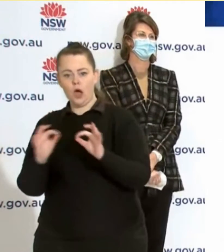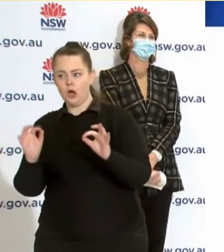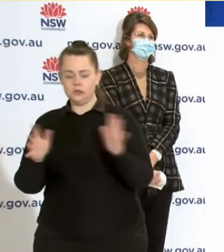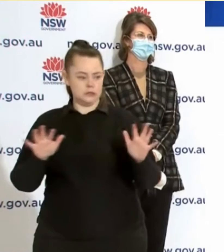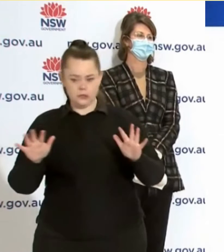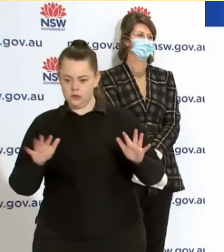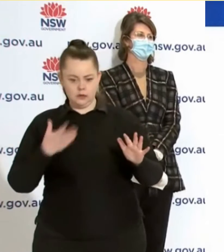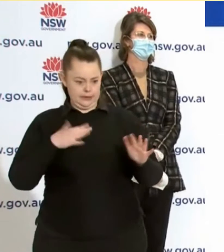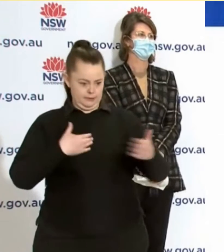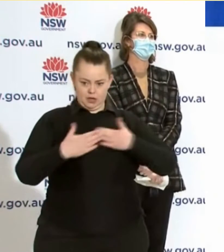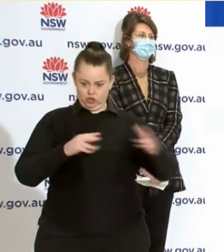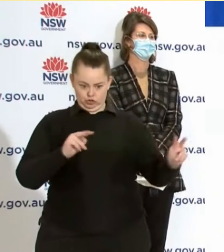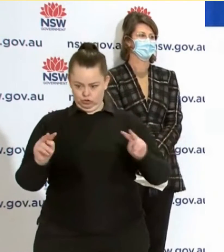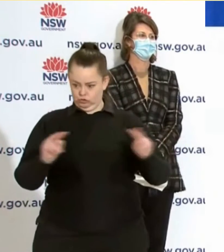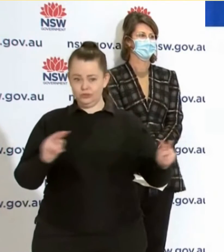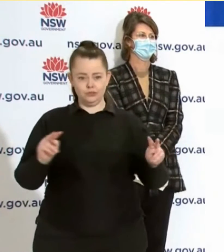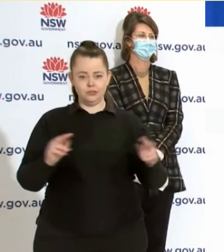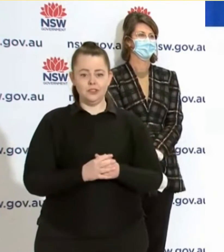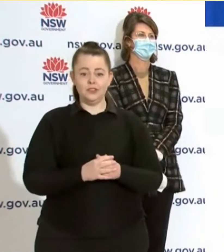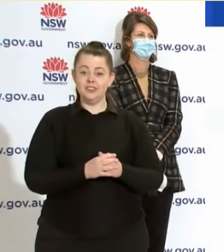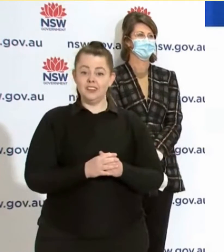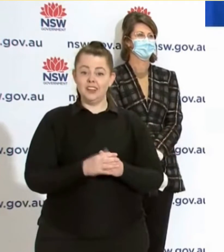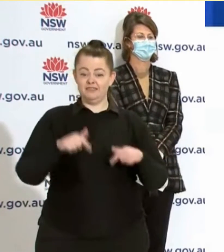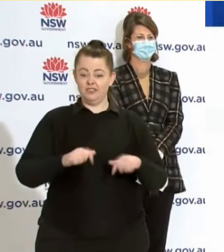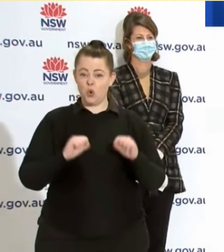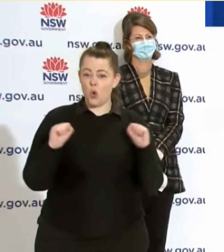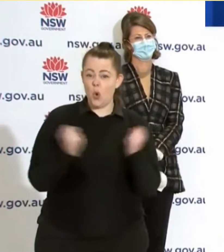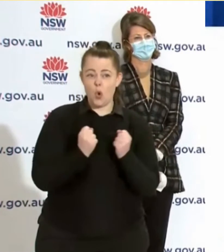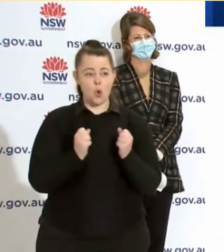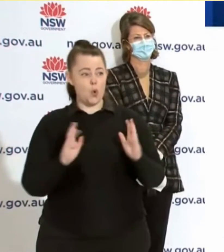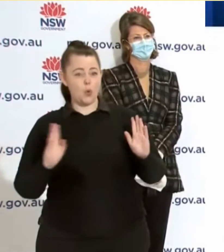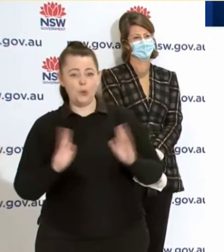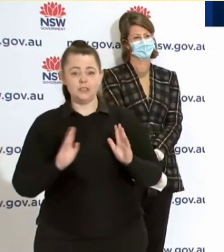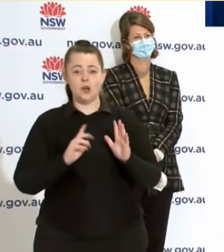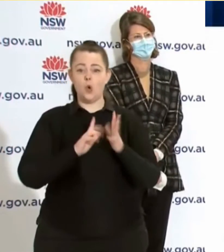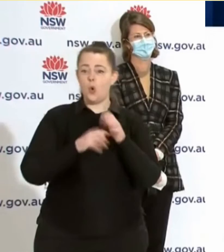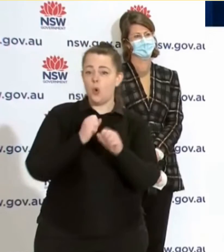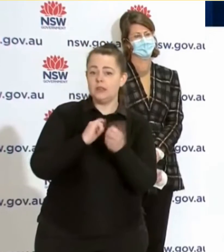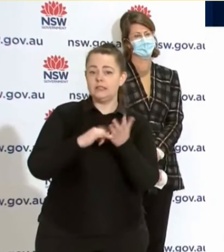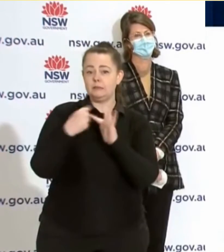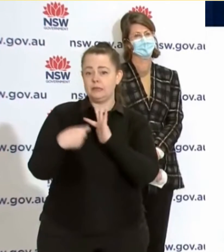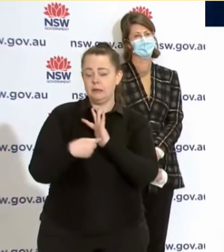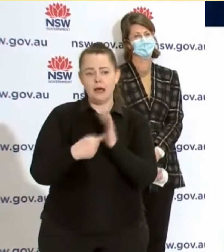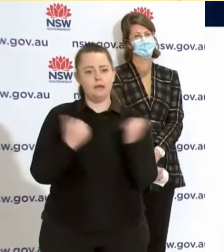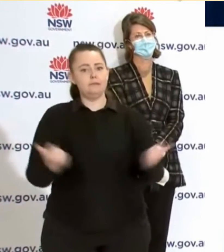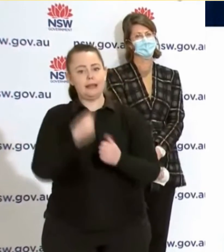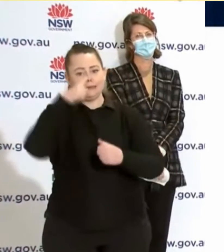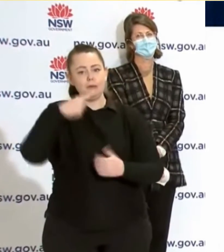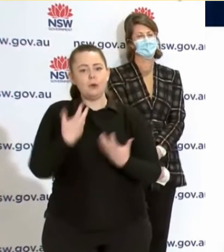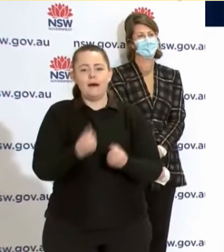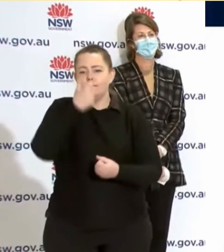the flu or other serious disease during this time of year. So August, September, October tends to be the most challenging time of year for our hospital